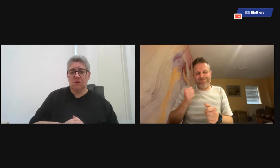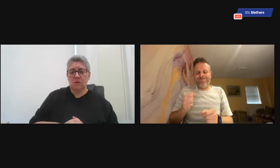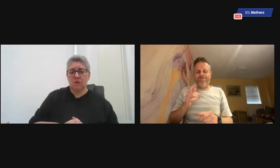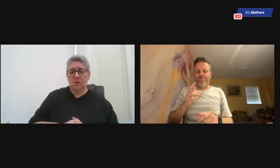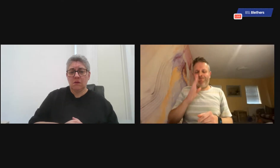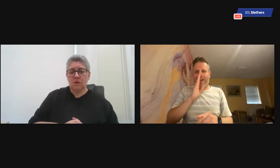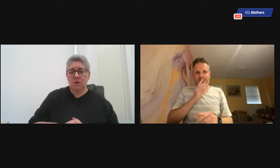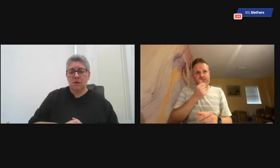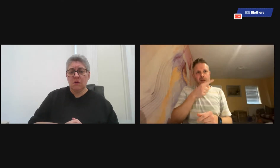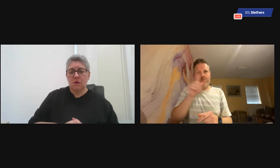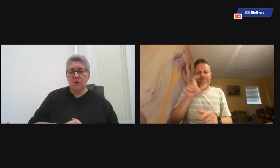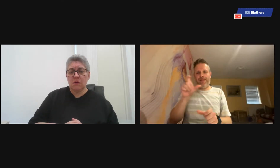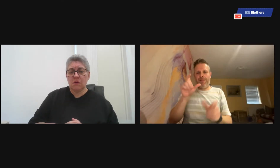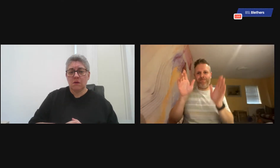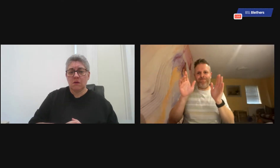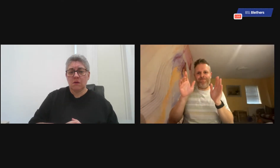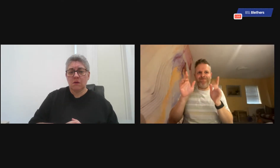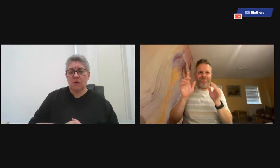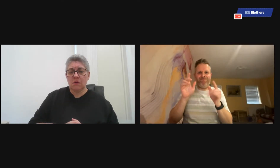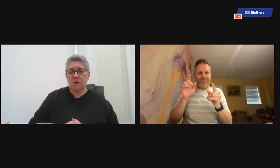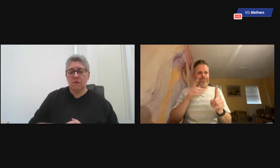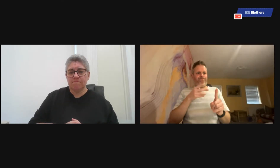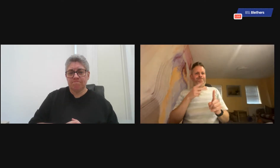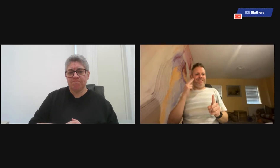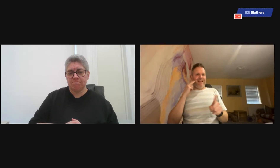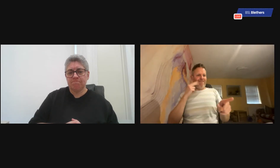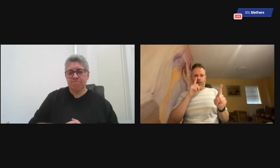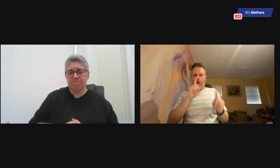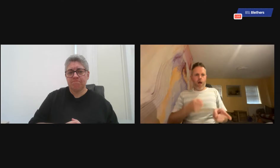to another agency or approach another council.